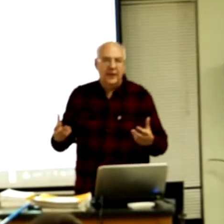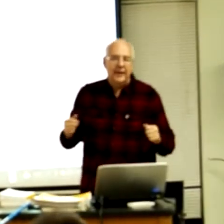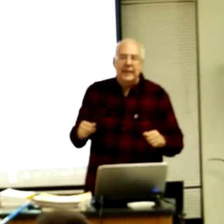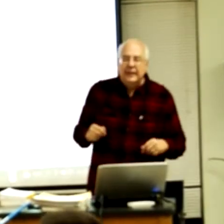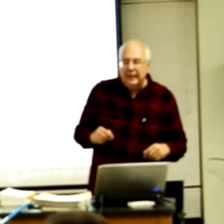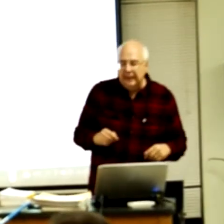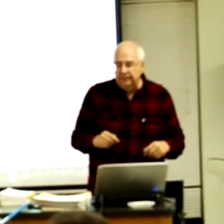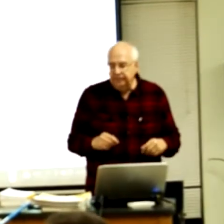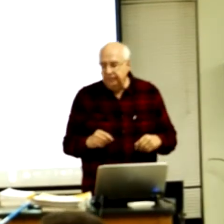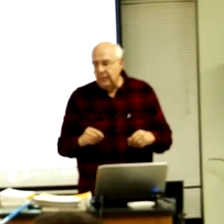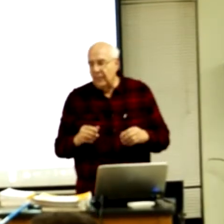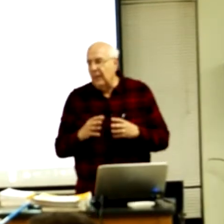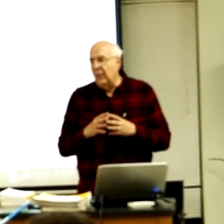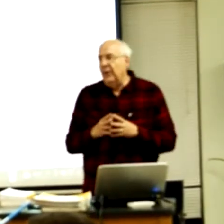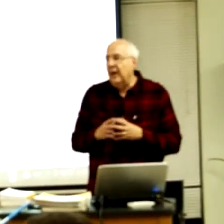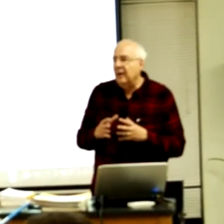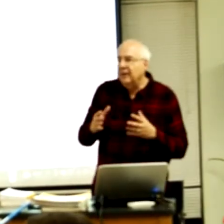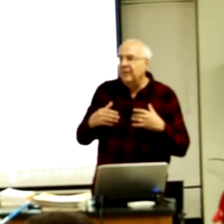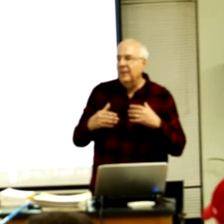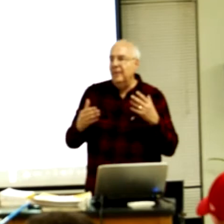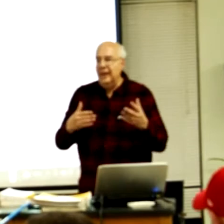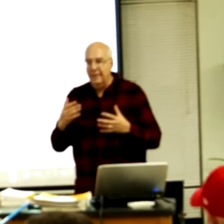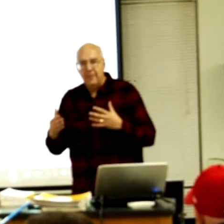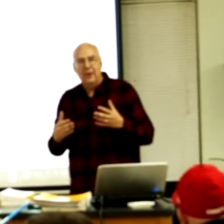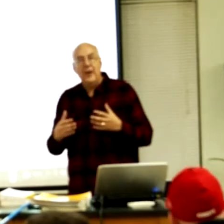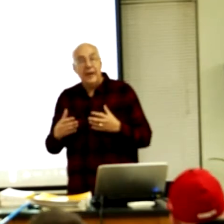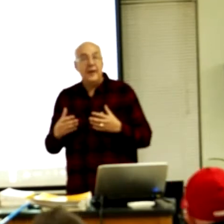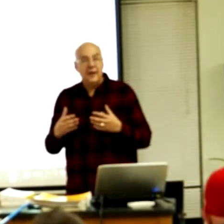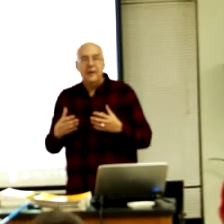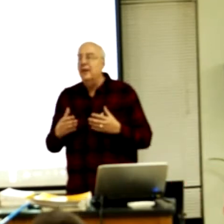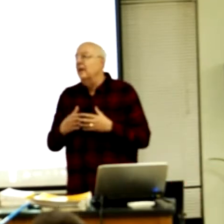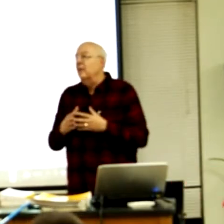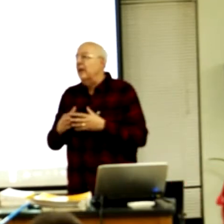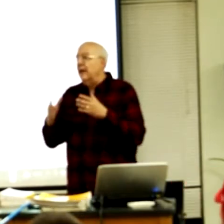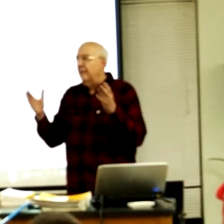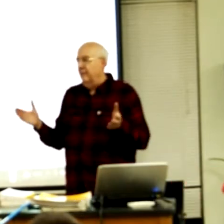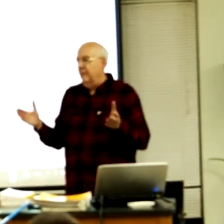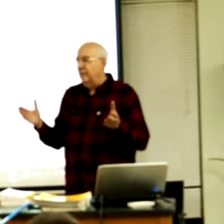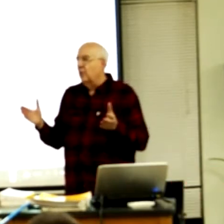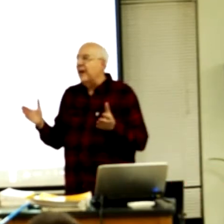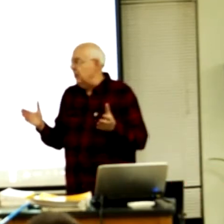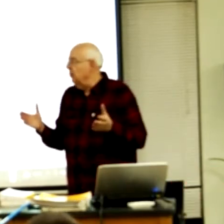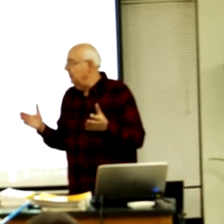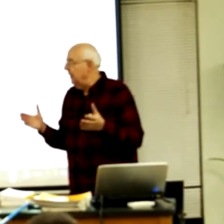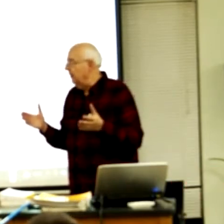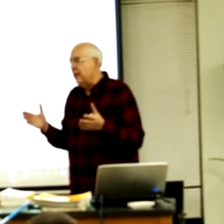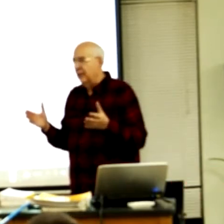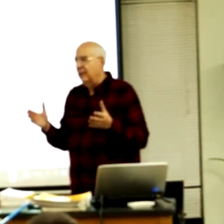okay? With our people that we have here, we have the full range of people.